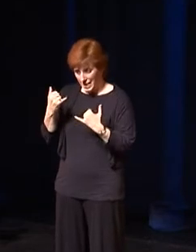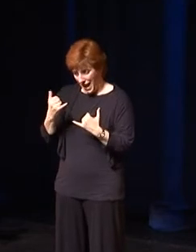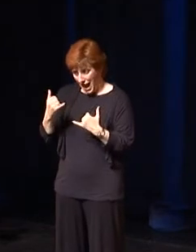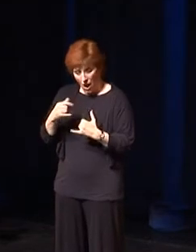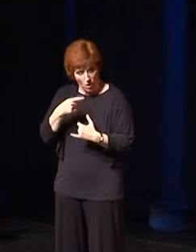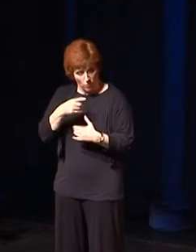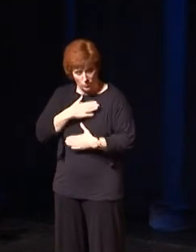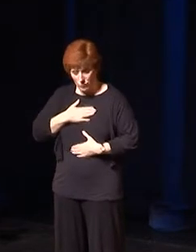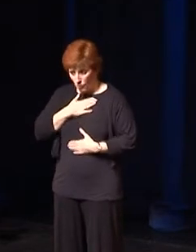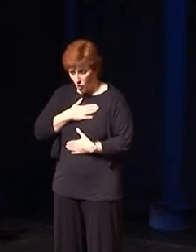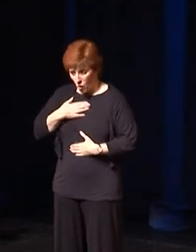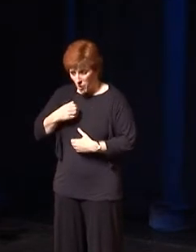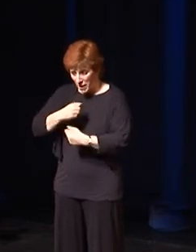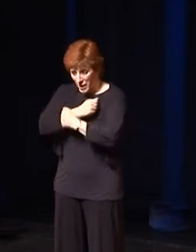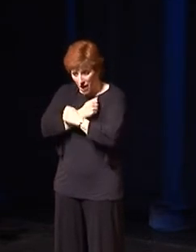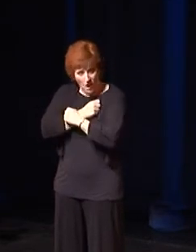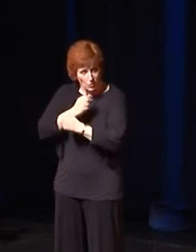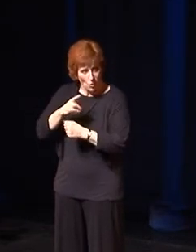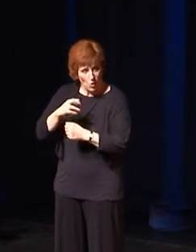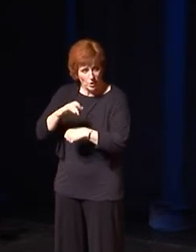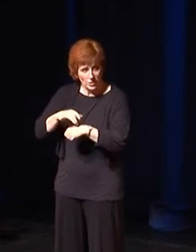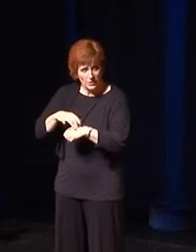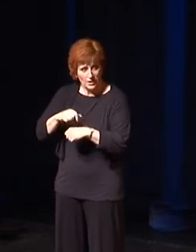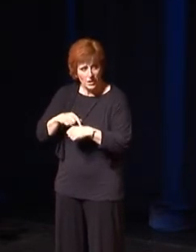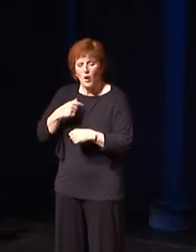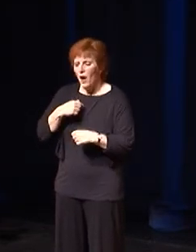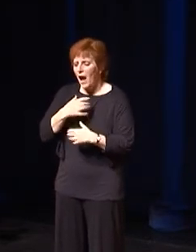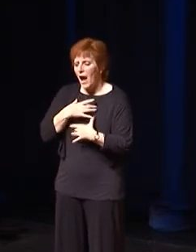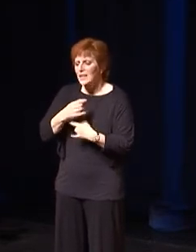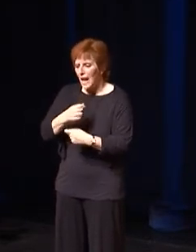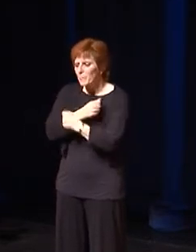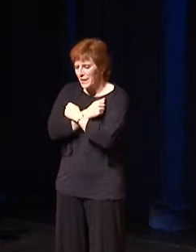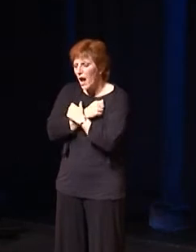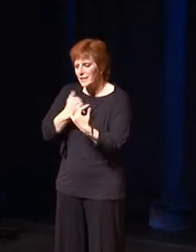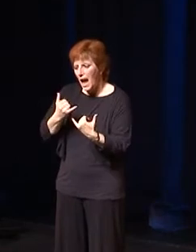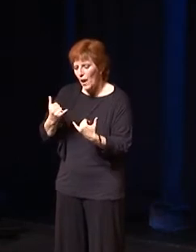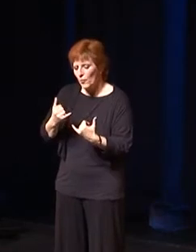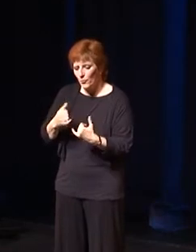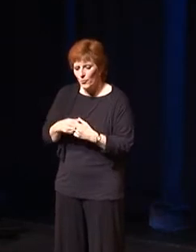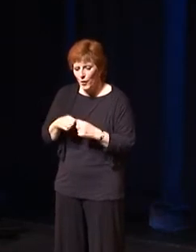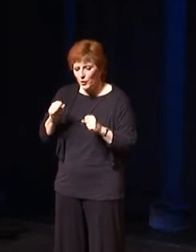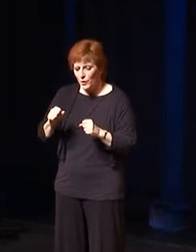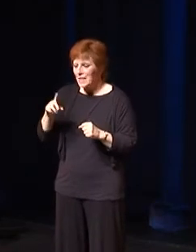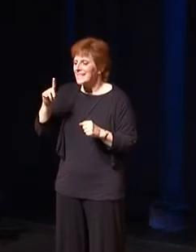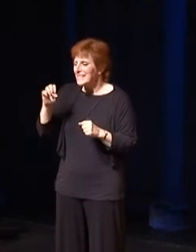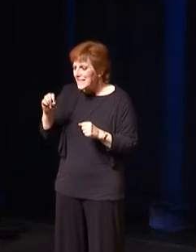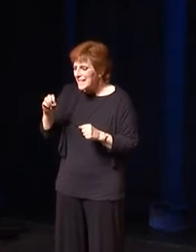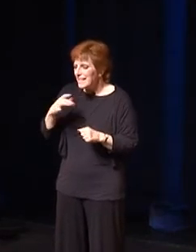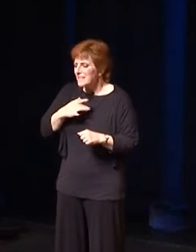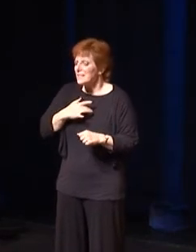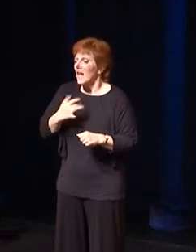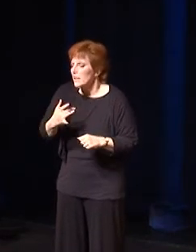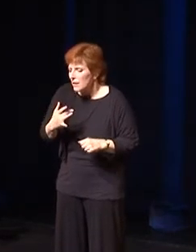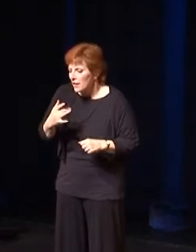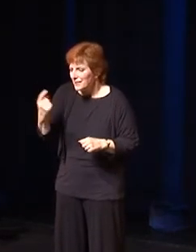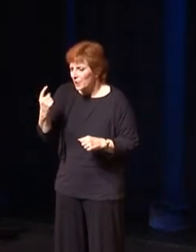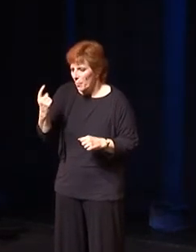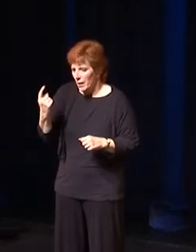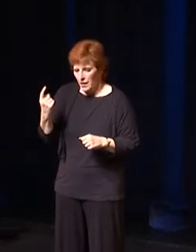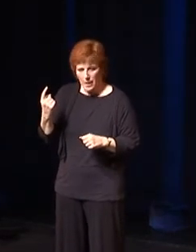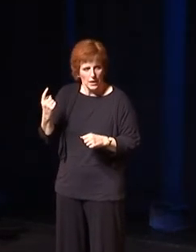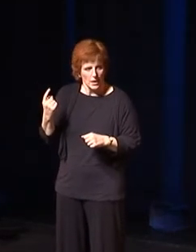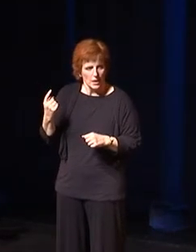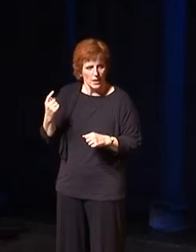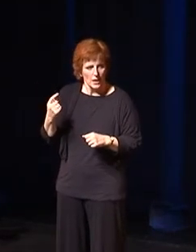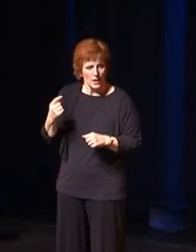now enjoy being hugged? Oh, I like being hugged now. You see, this is where you can desensitize some of these things. You're not going to get